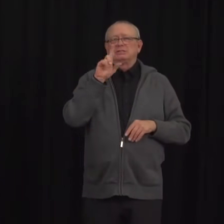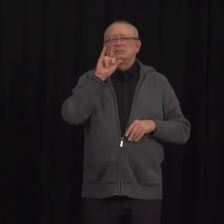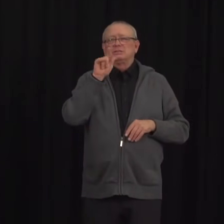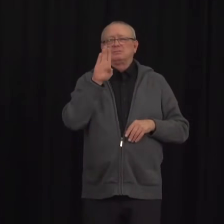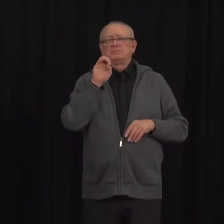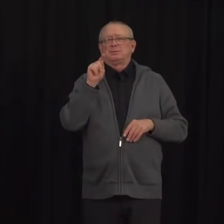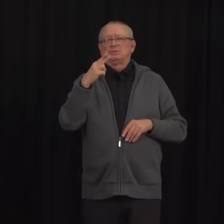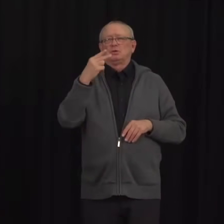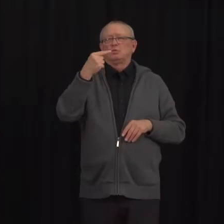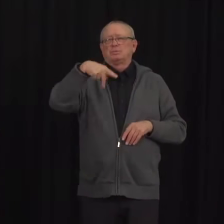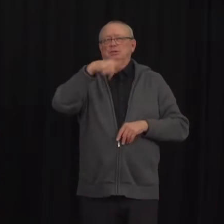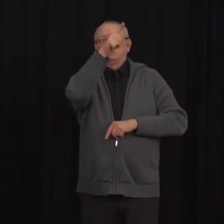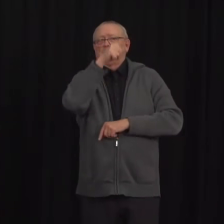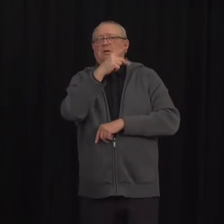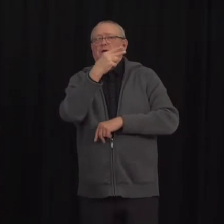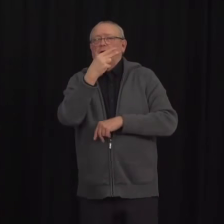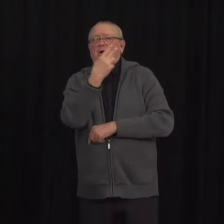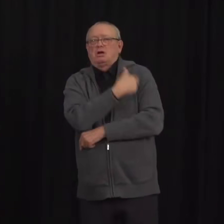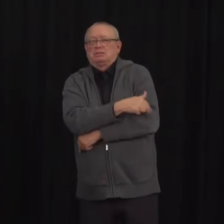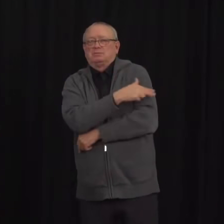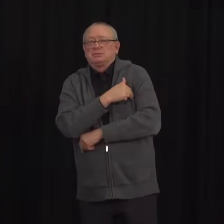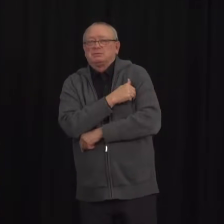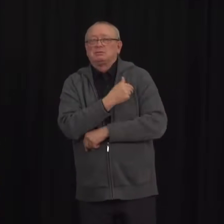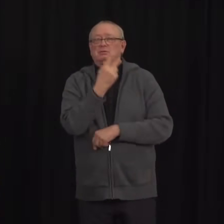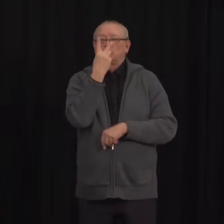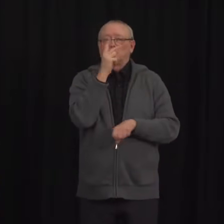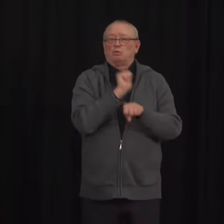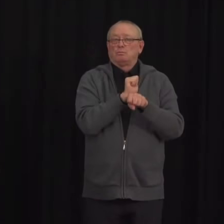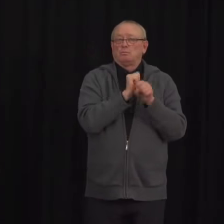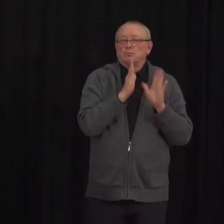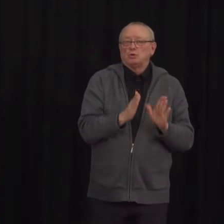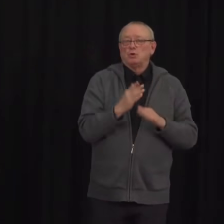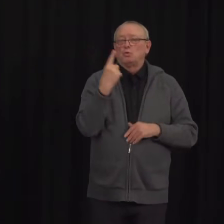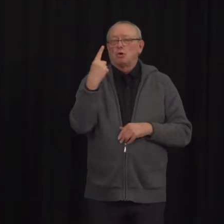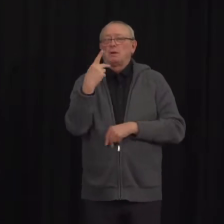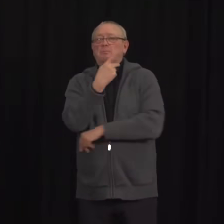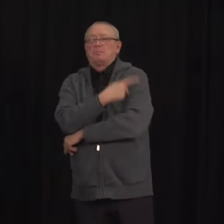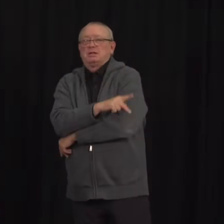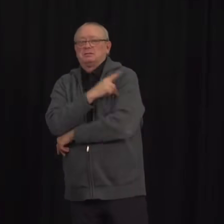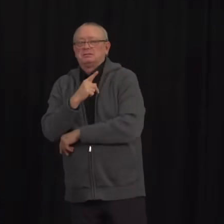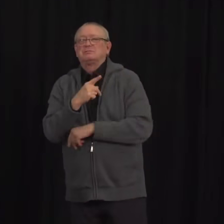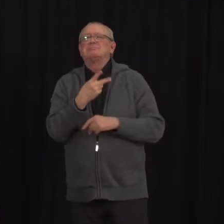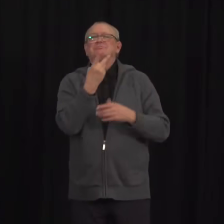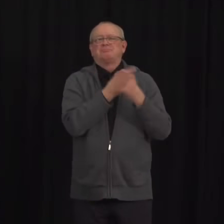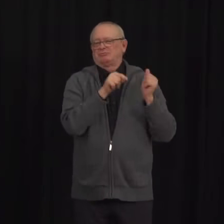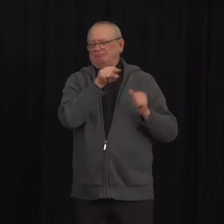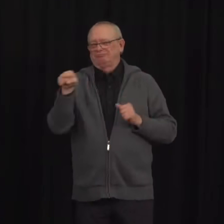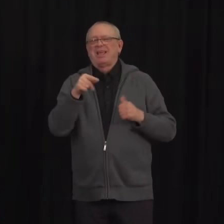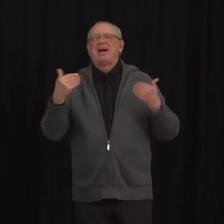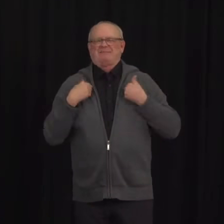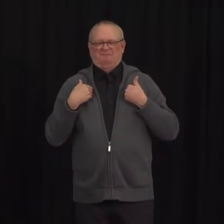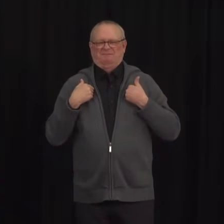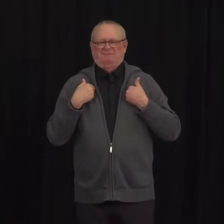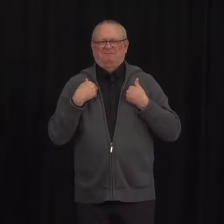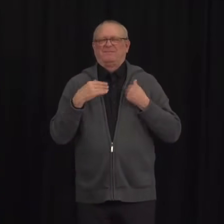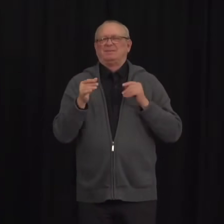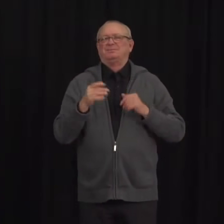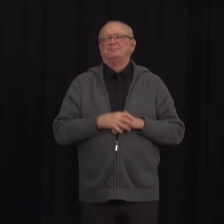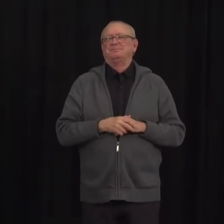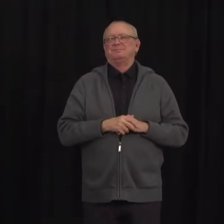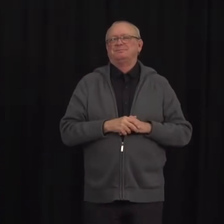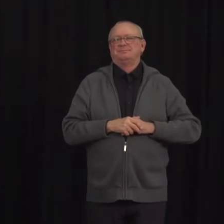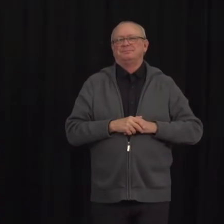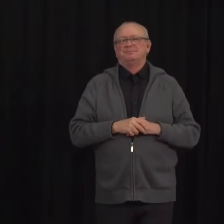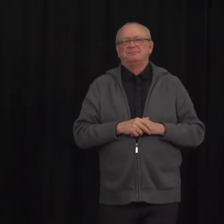Prairie, where 2 healthcare workers and 1 patient have tested positive for COVID-19. In addition, the outbreaks at